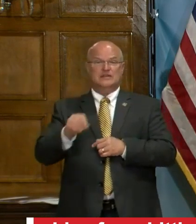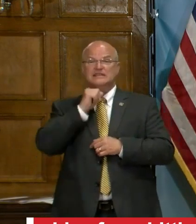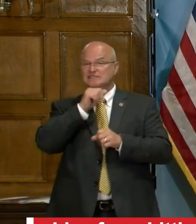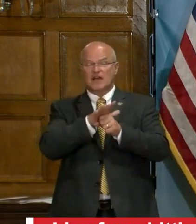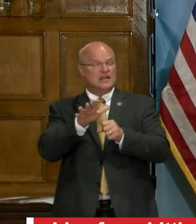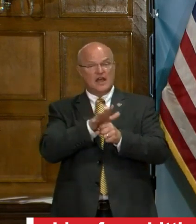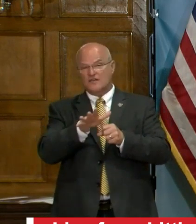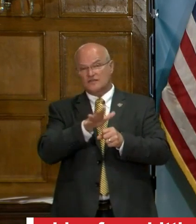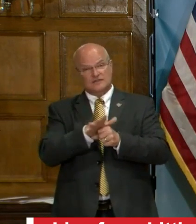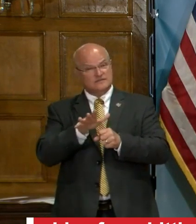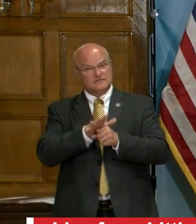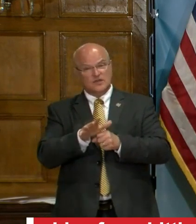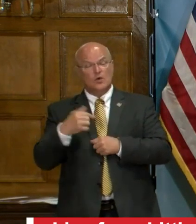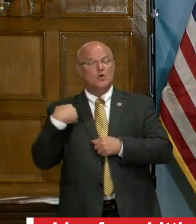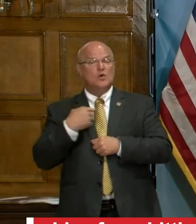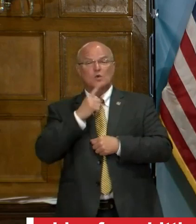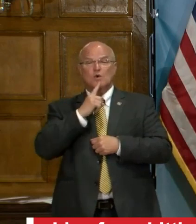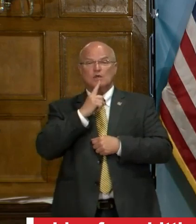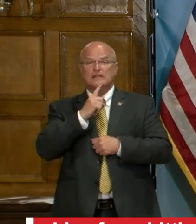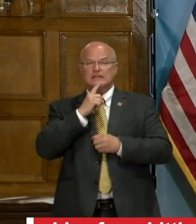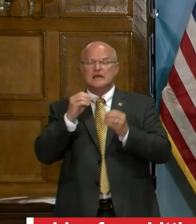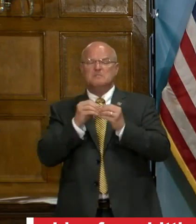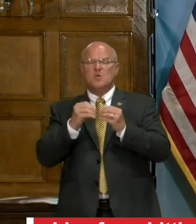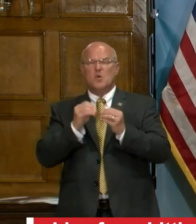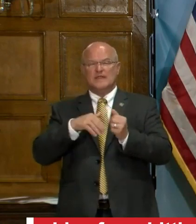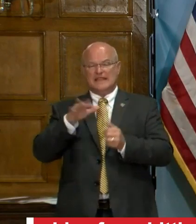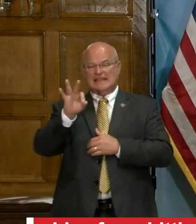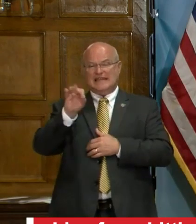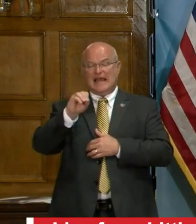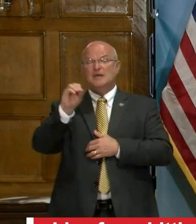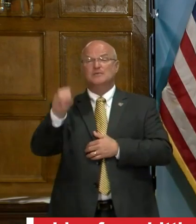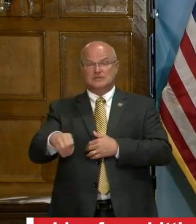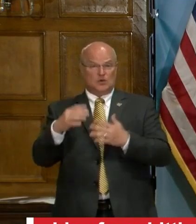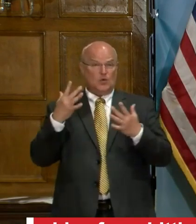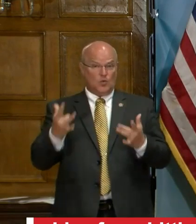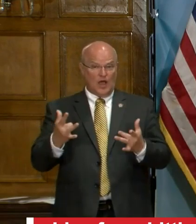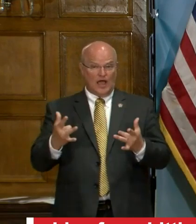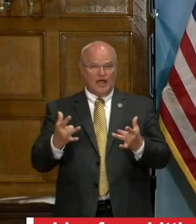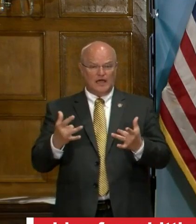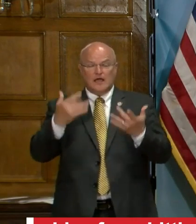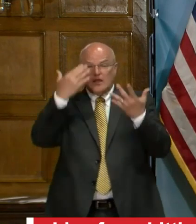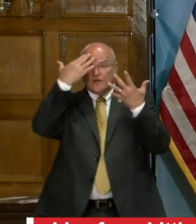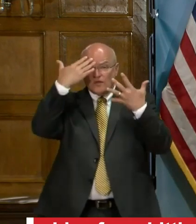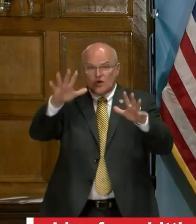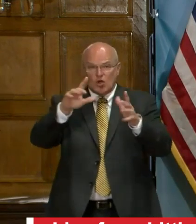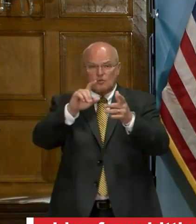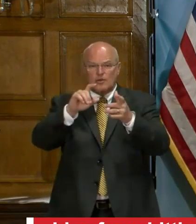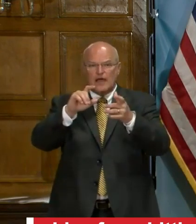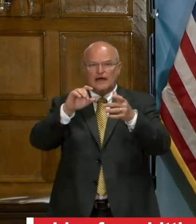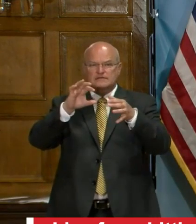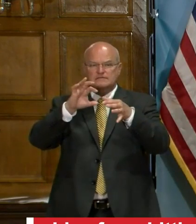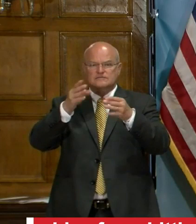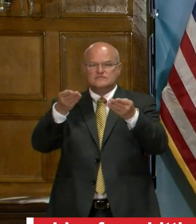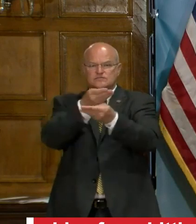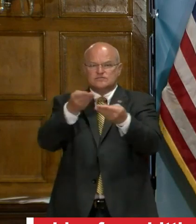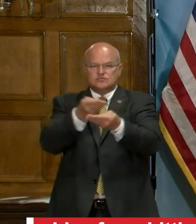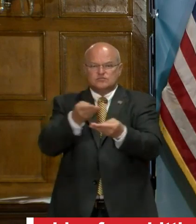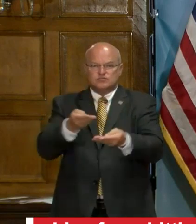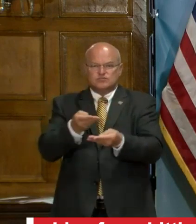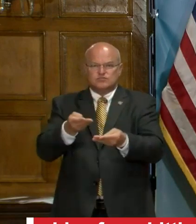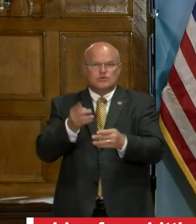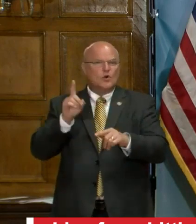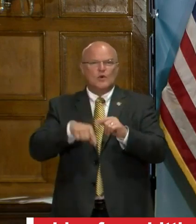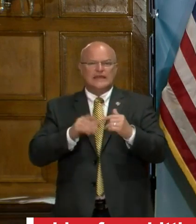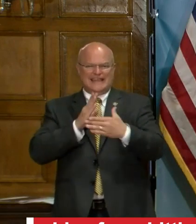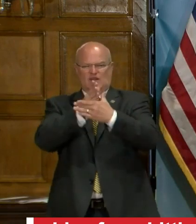not enough. We really need to get that over 90%, because if we don't know about chains of transmission, we